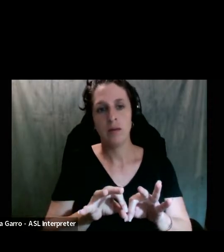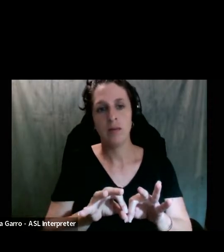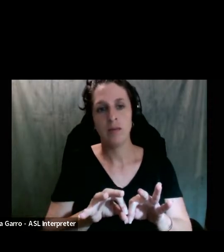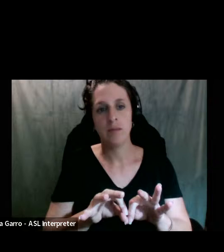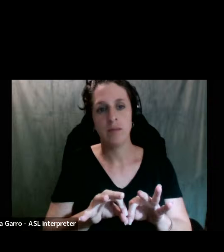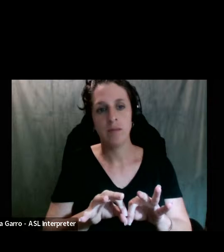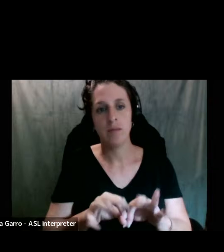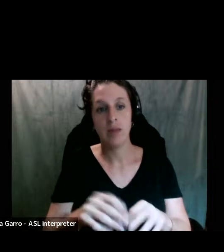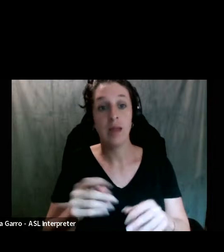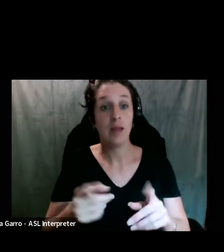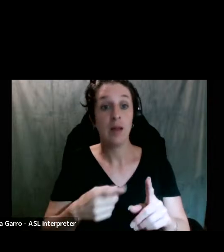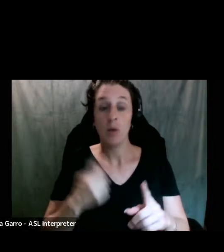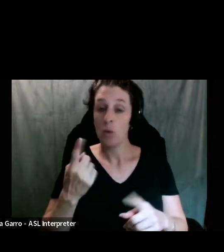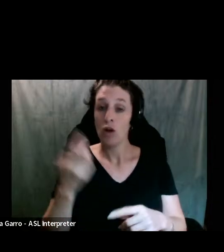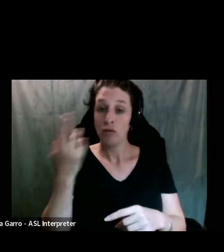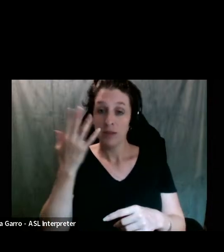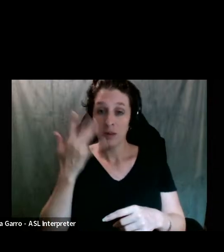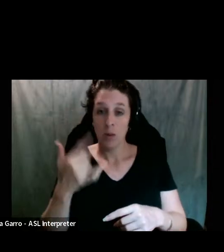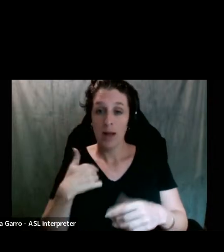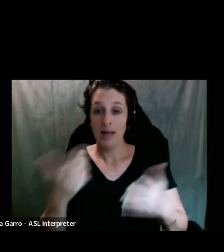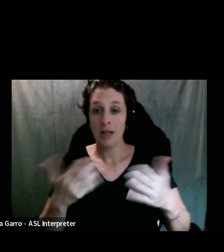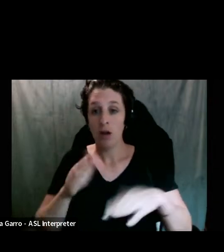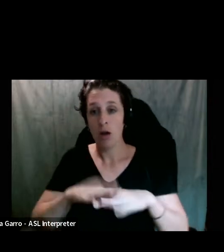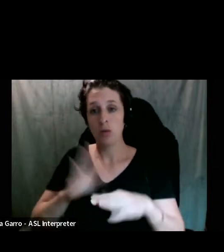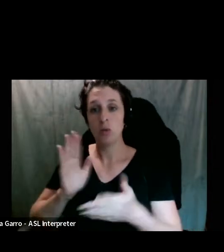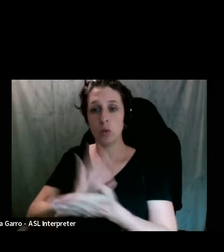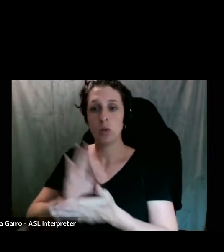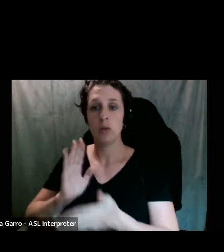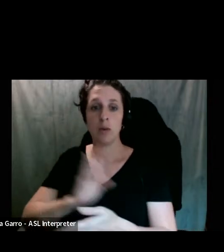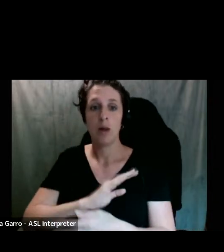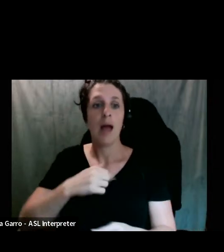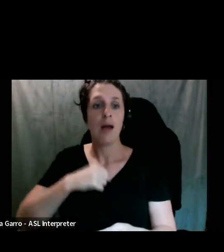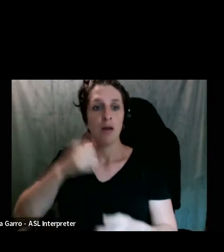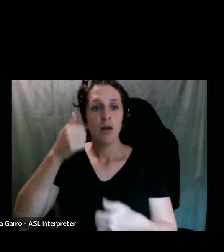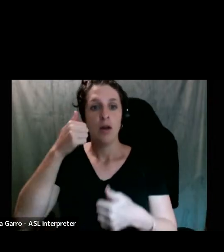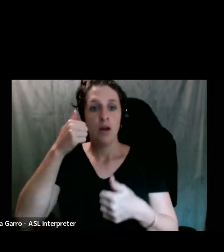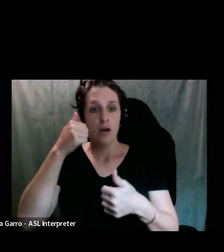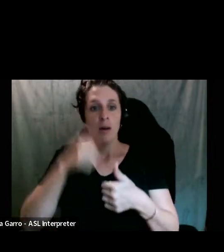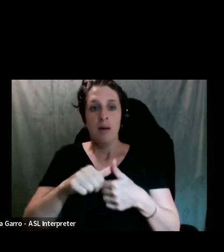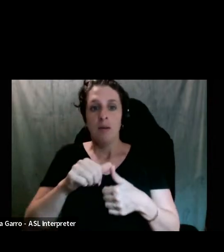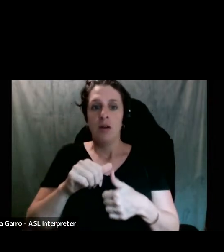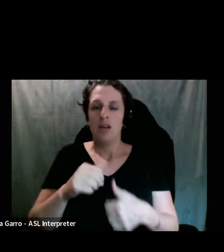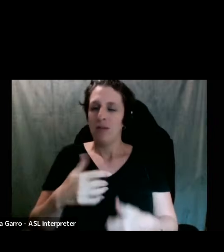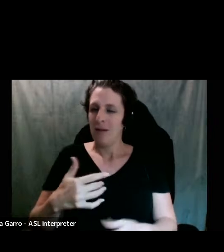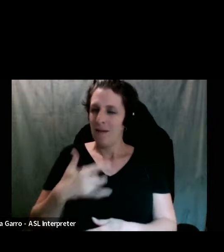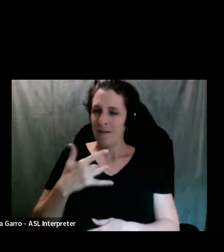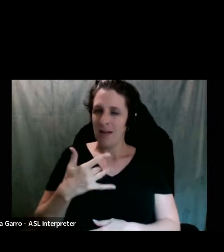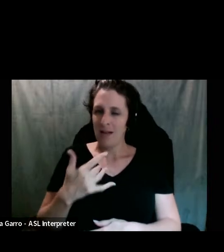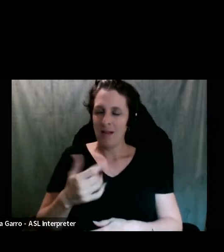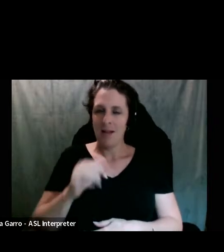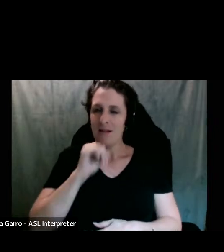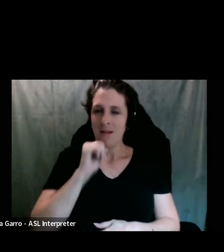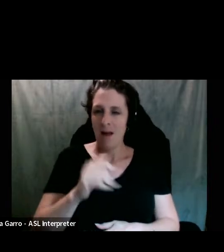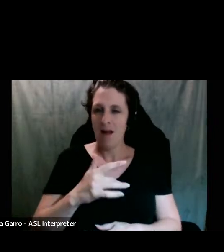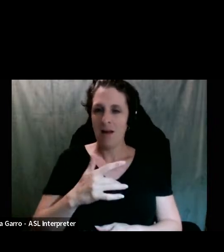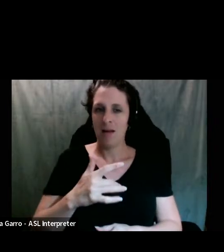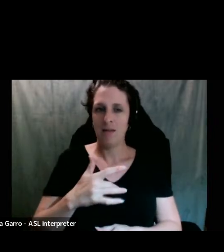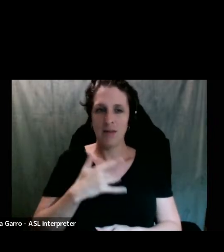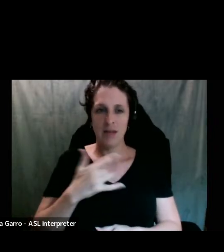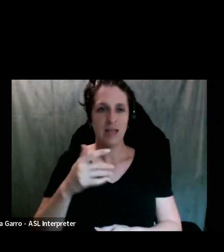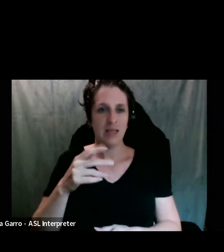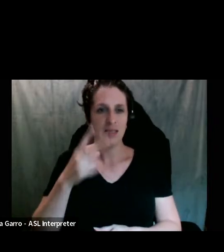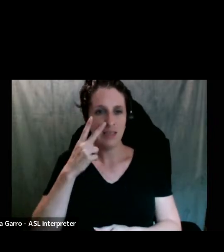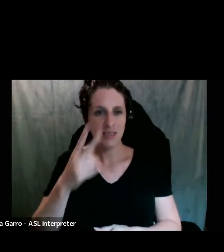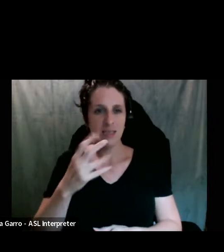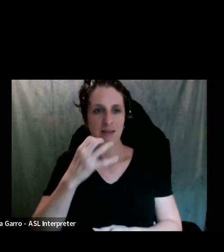One reason why I'm here on the school board is I recall most of the time not feeling seen, heard, valued, or respected